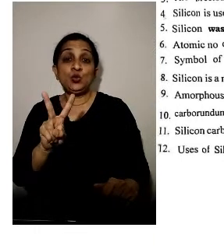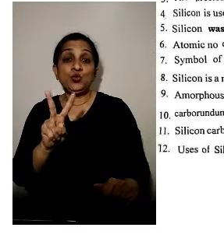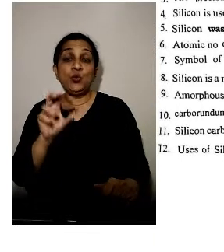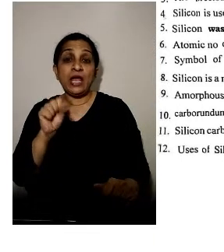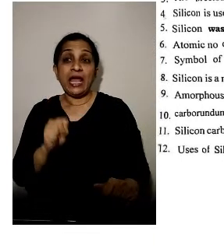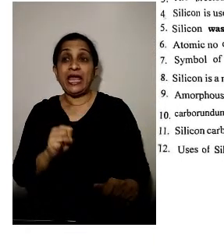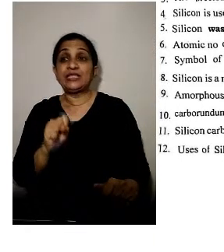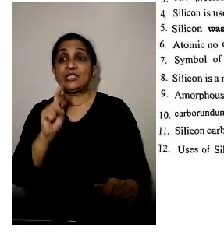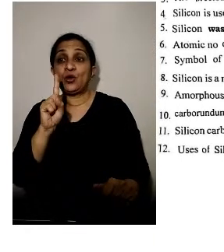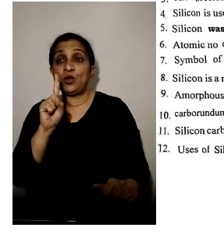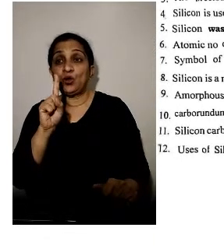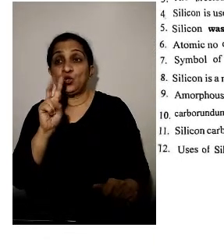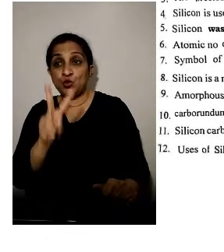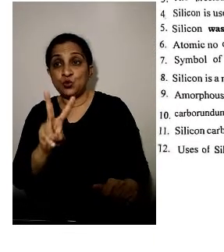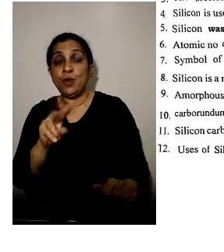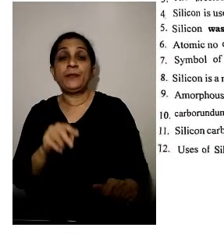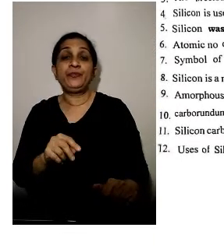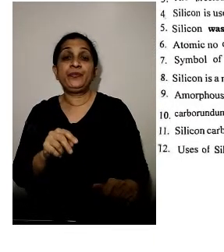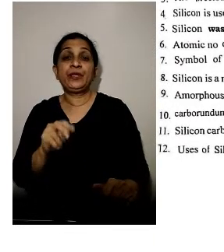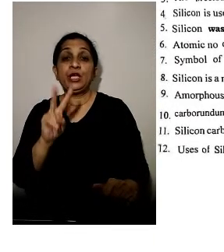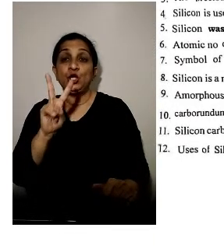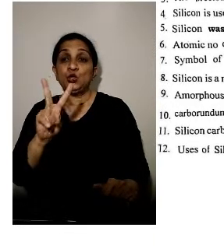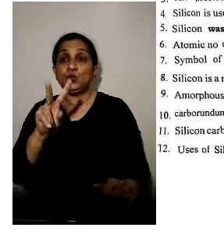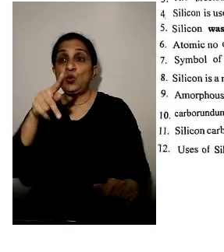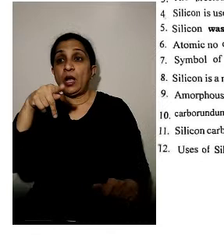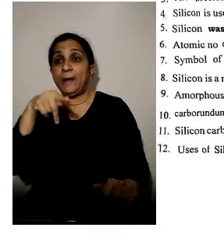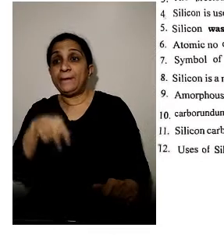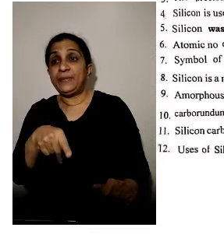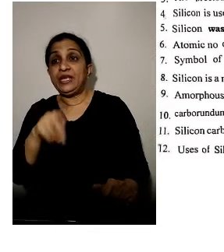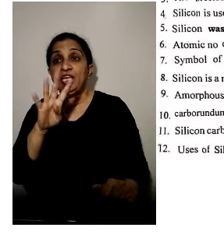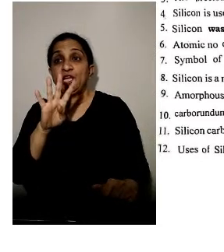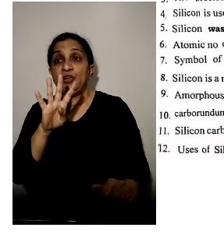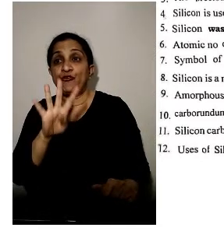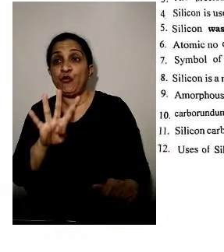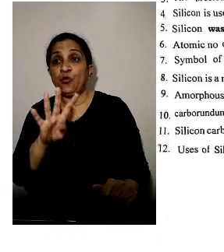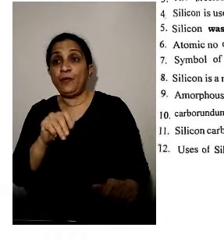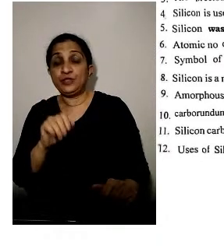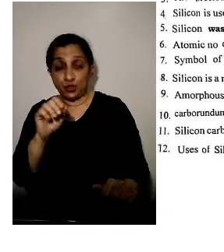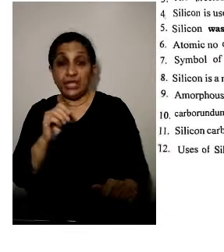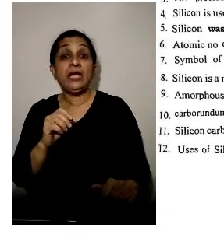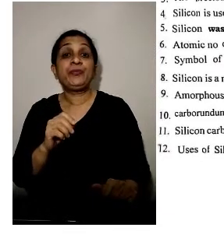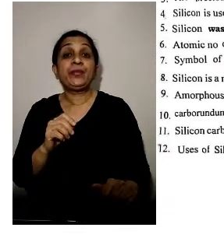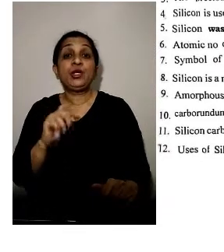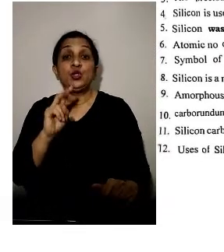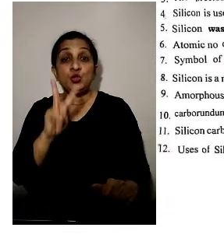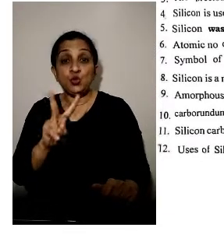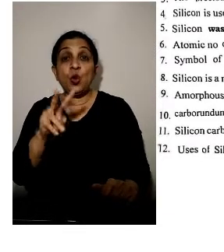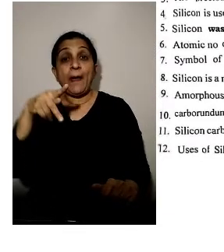2S2, 2P4, sorry,